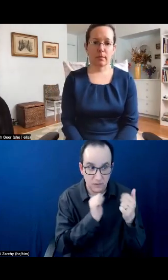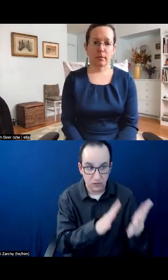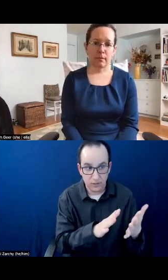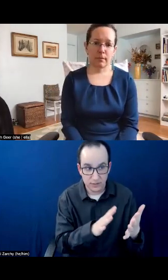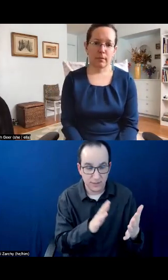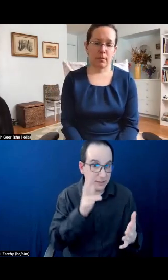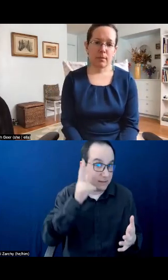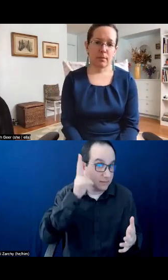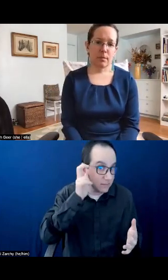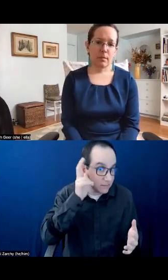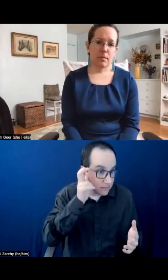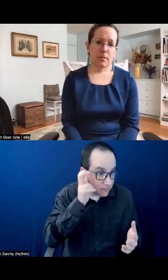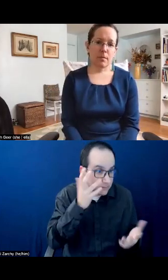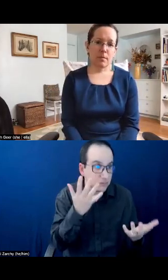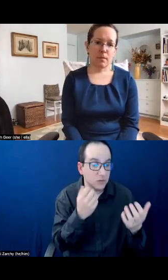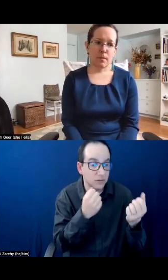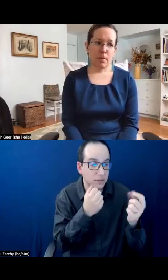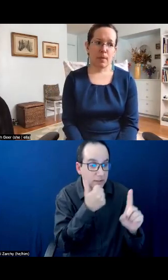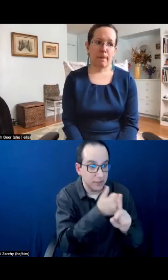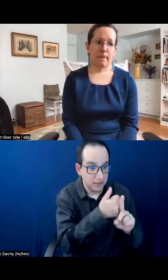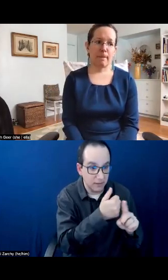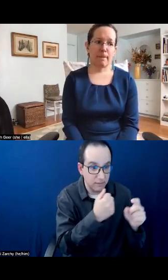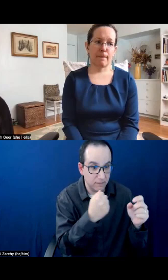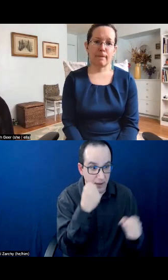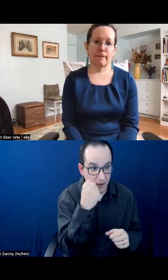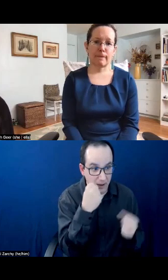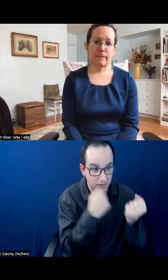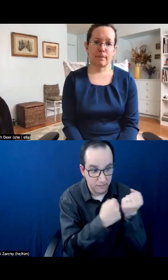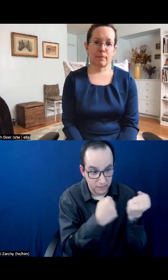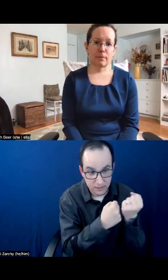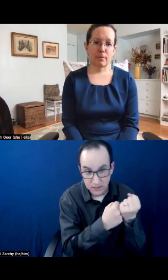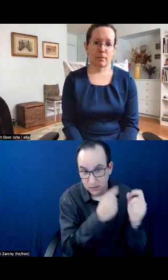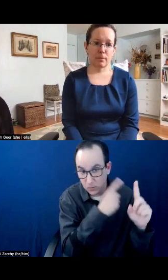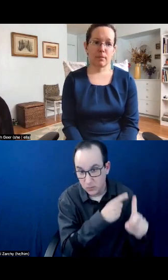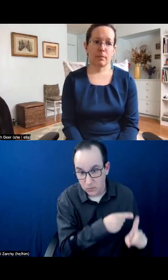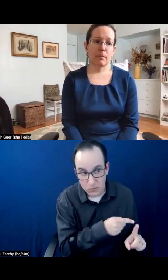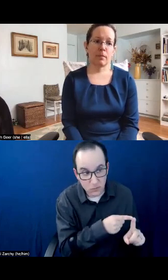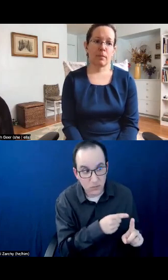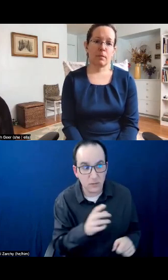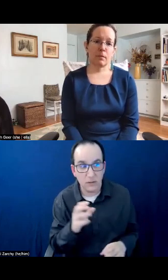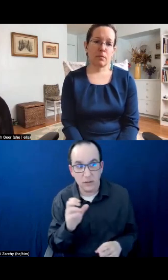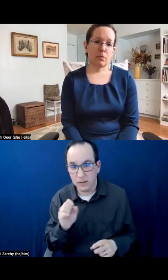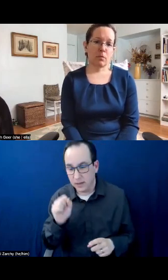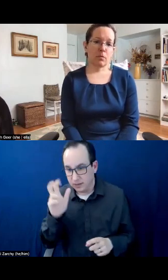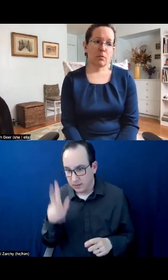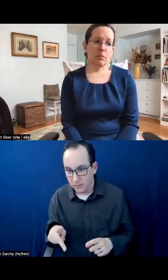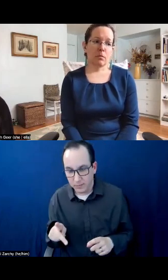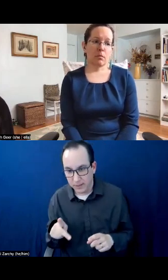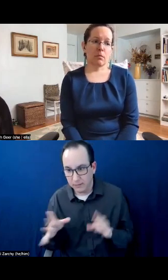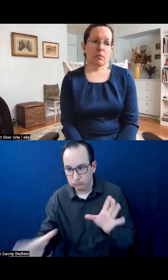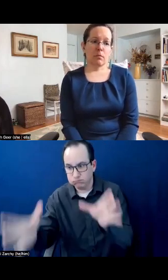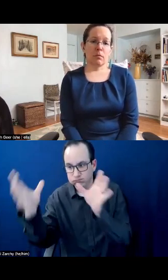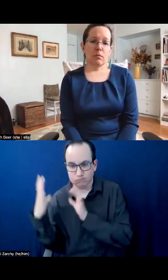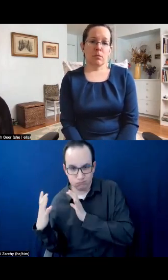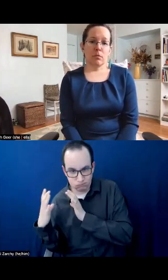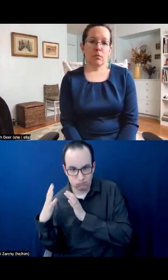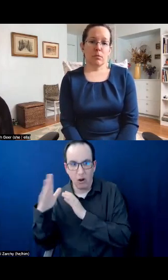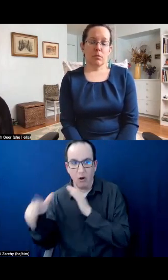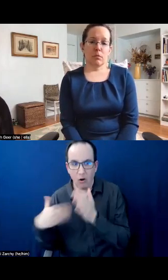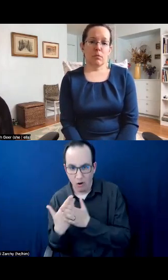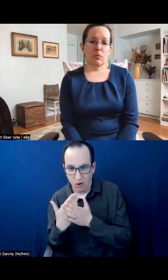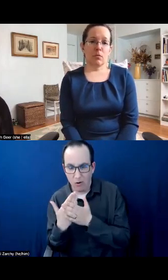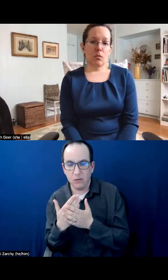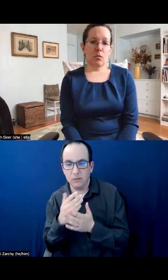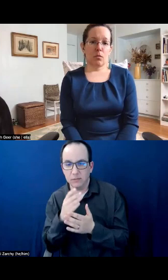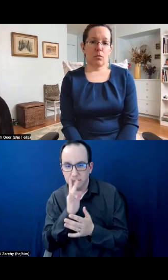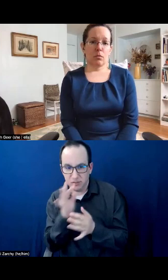of the deaf addresses hearing or like self-advocacy goals and skills, and the